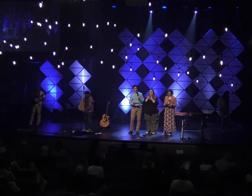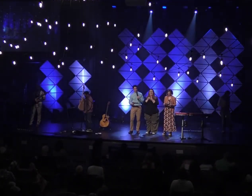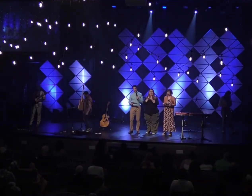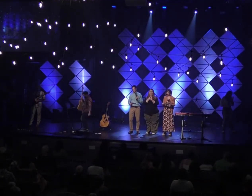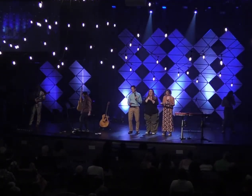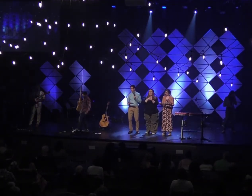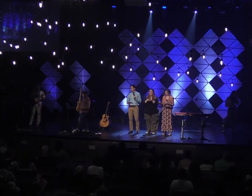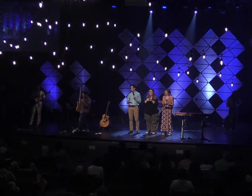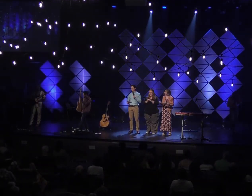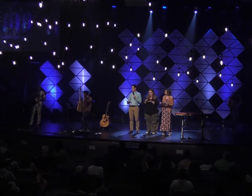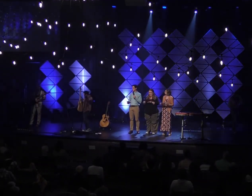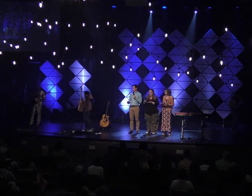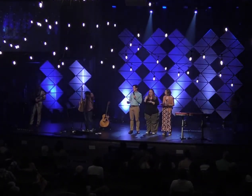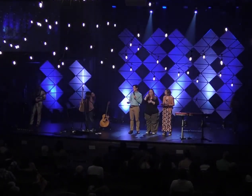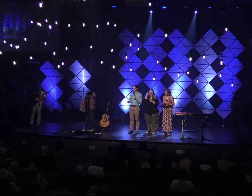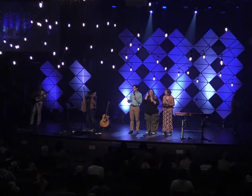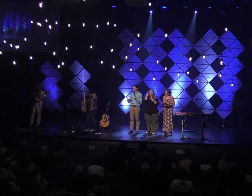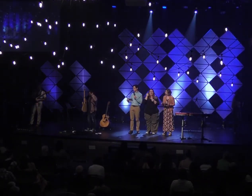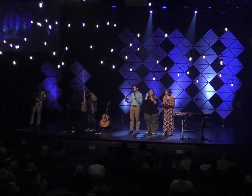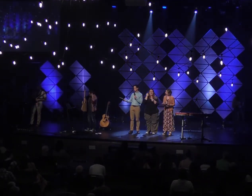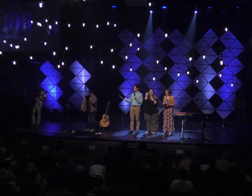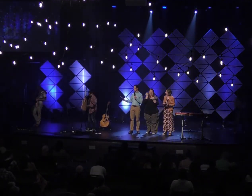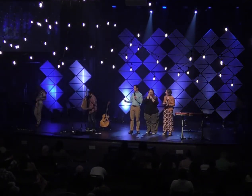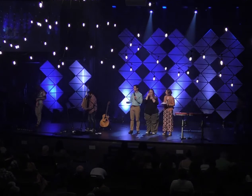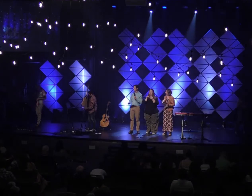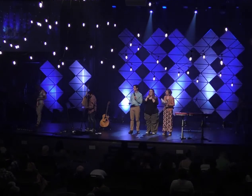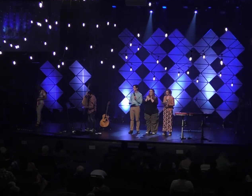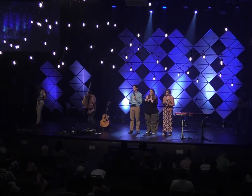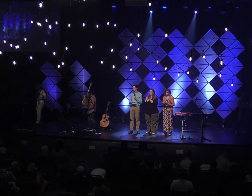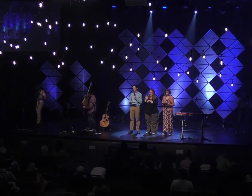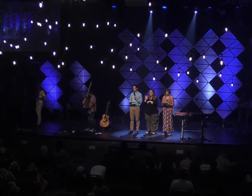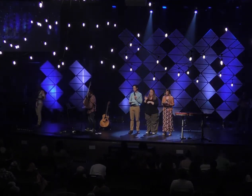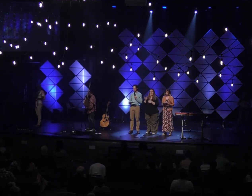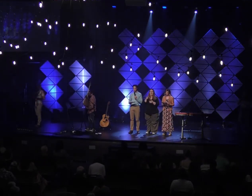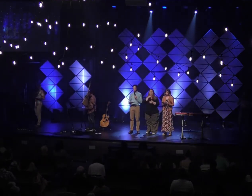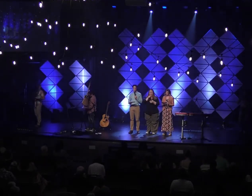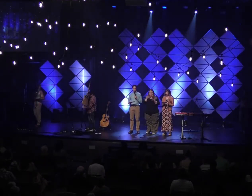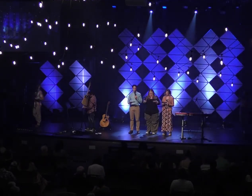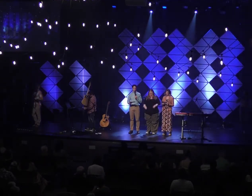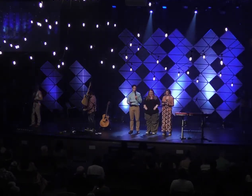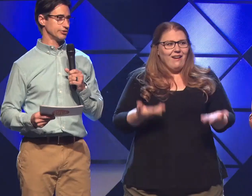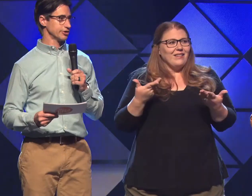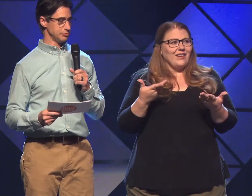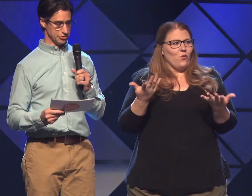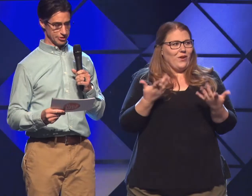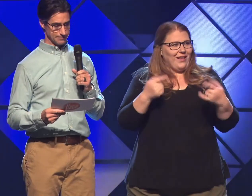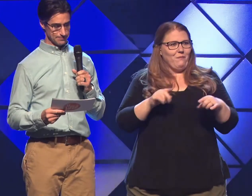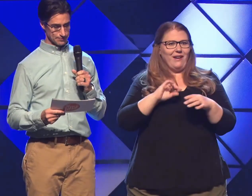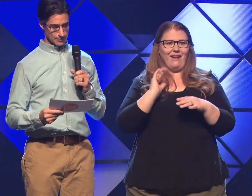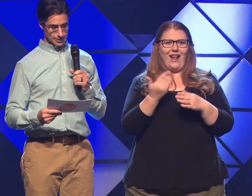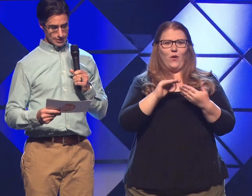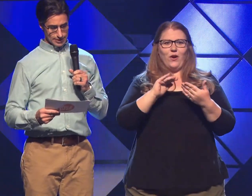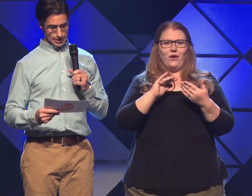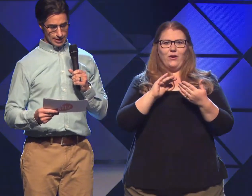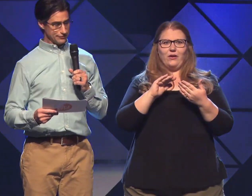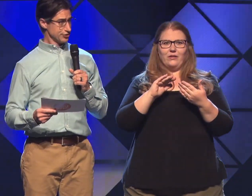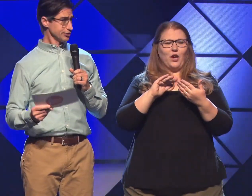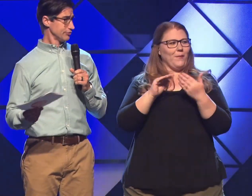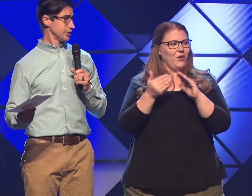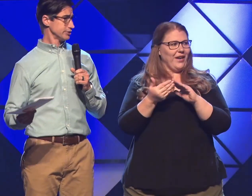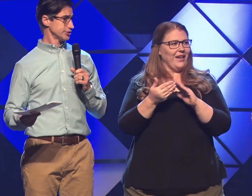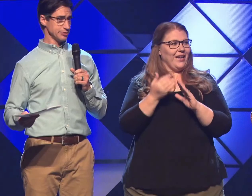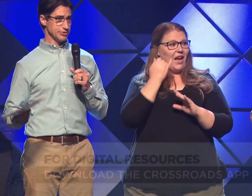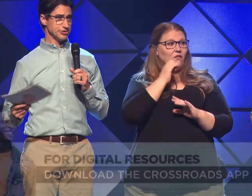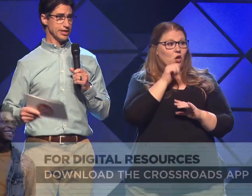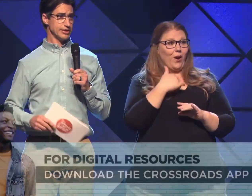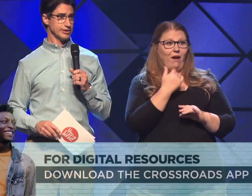for, information on Crossroads Church, who we are, and what we've got going on around our community. If you don't have